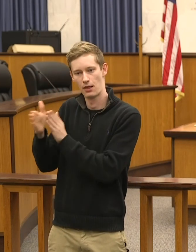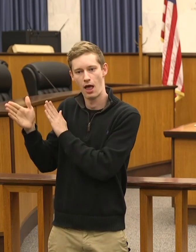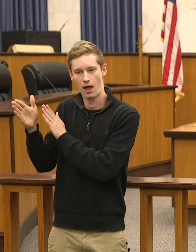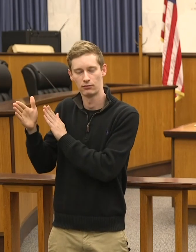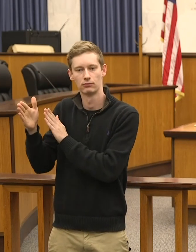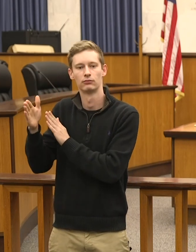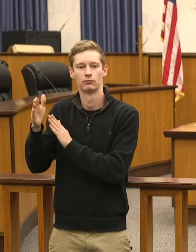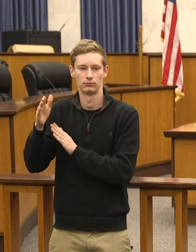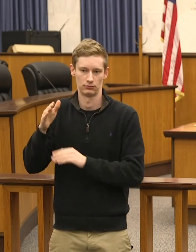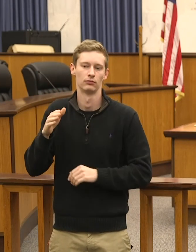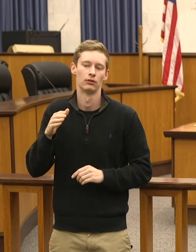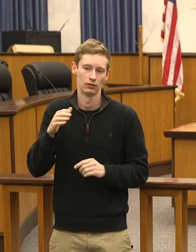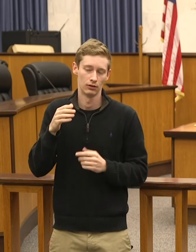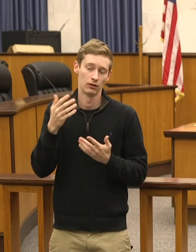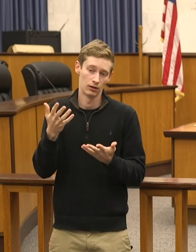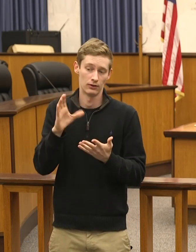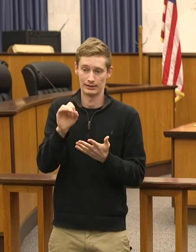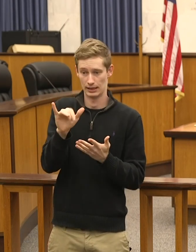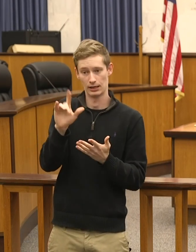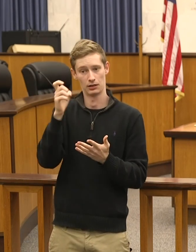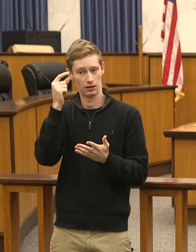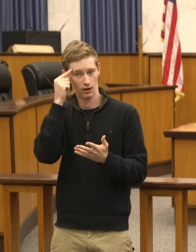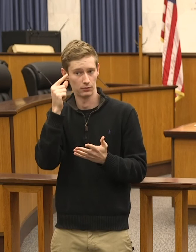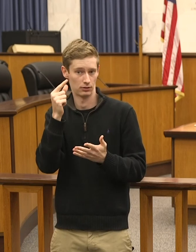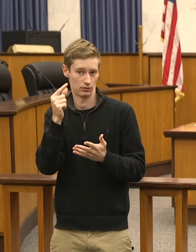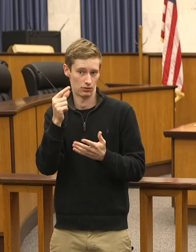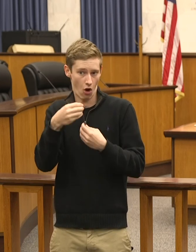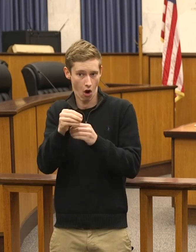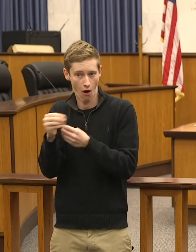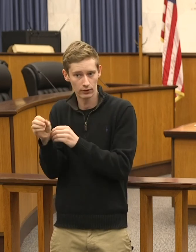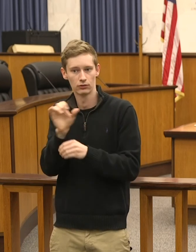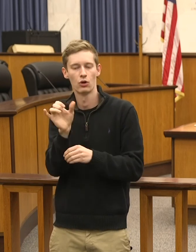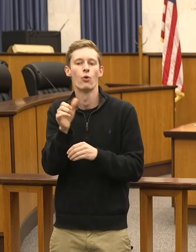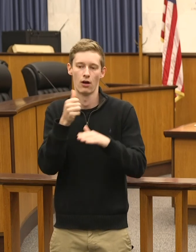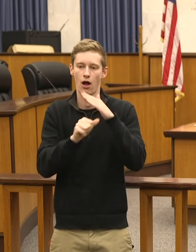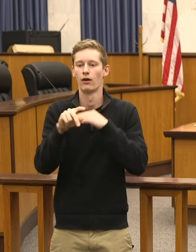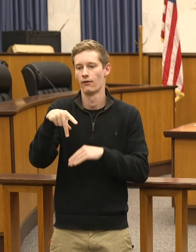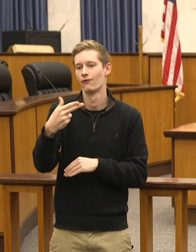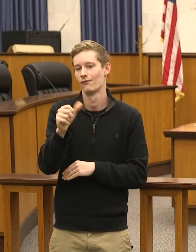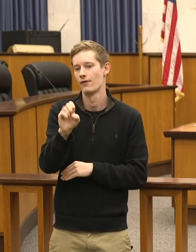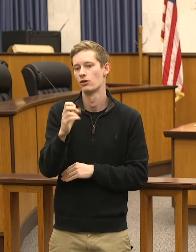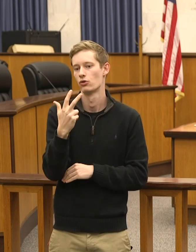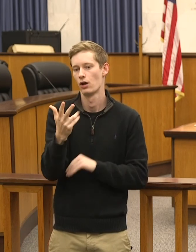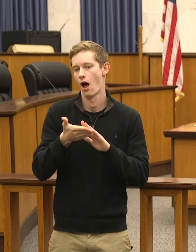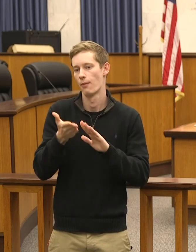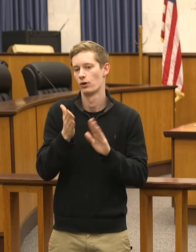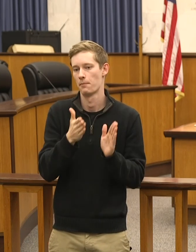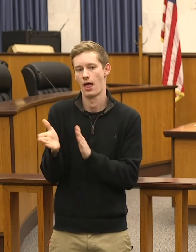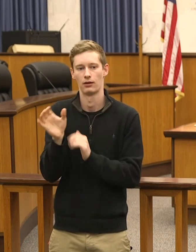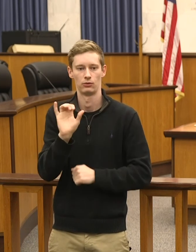for Virginia, and the city government remains in phase 3 of our operational plan as